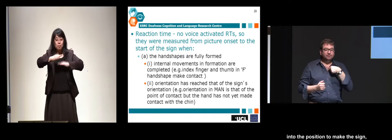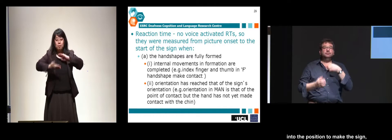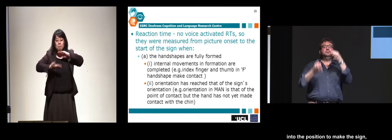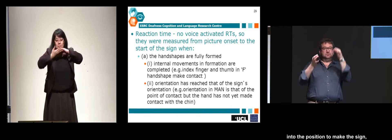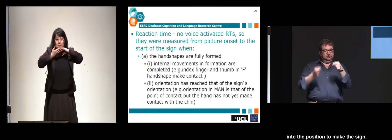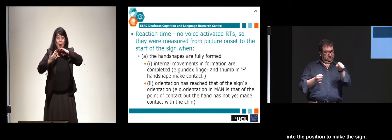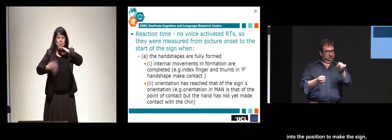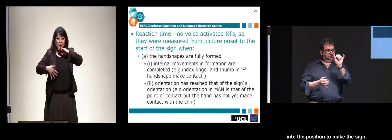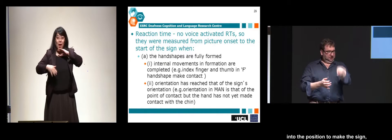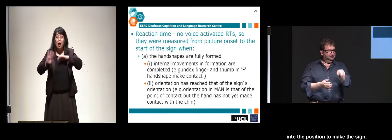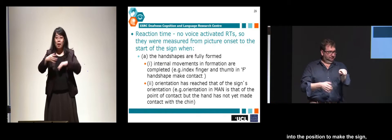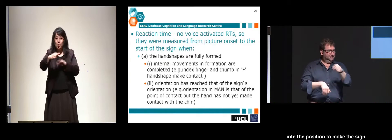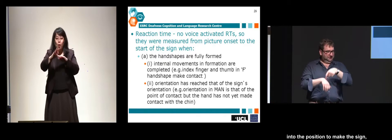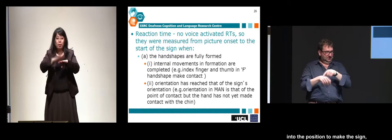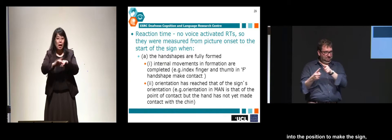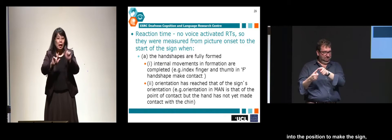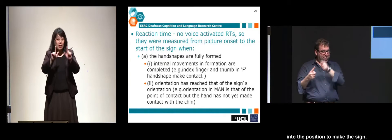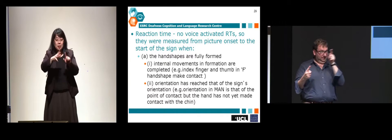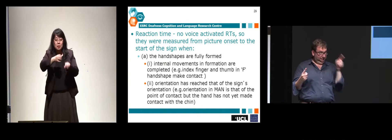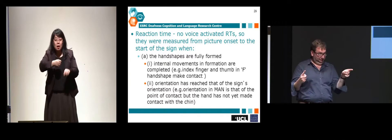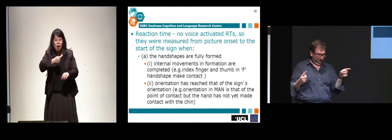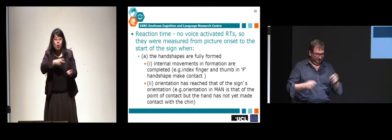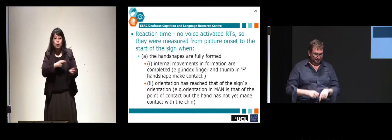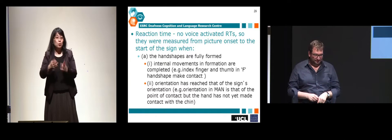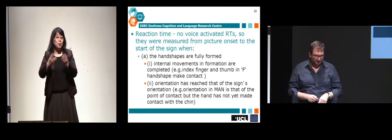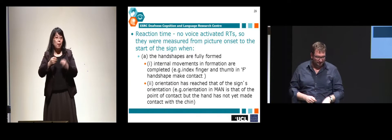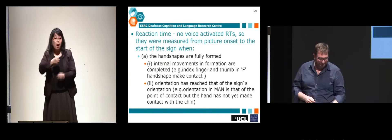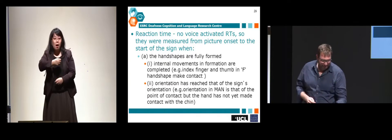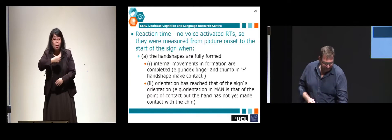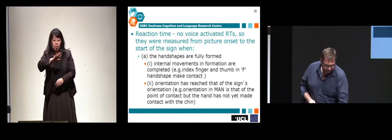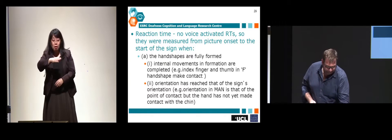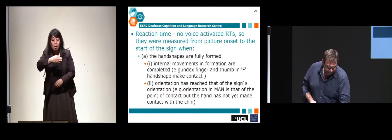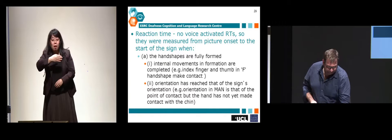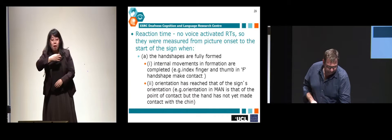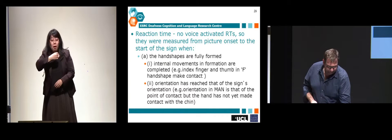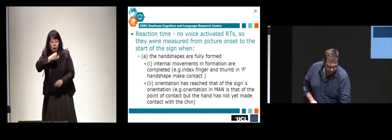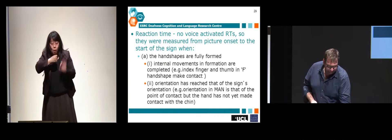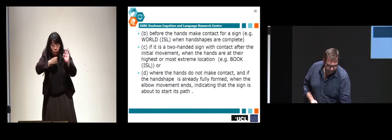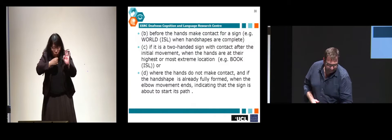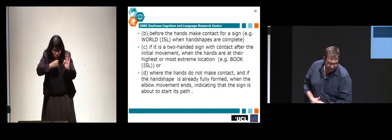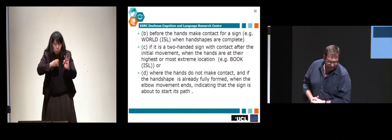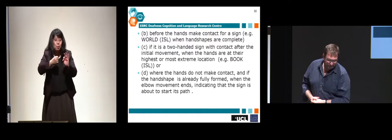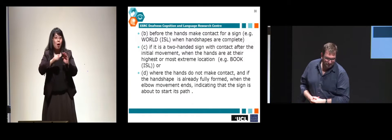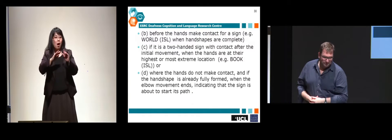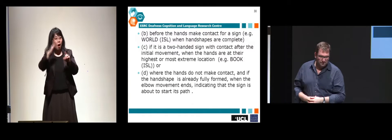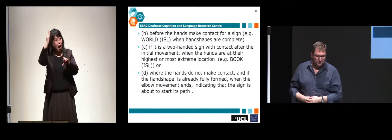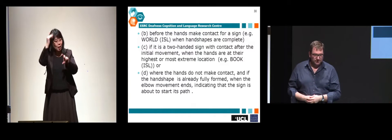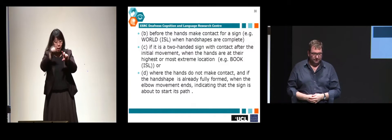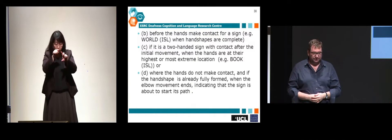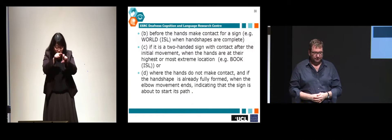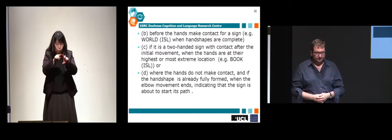sign, that's when time started for the reaction time.